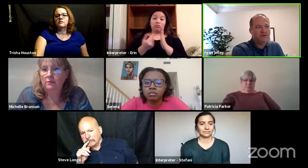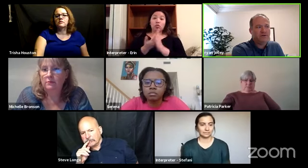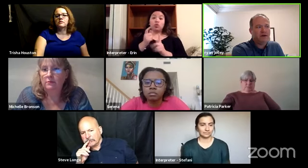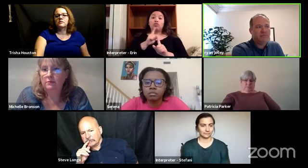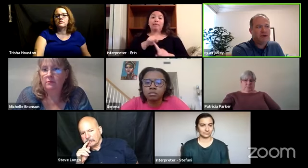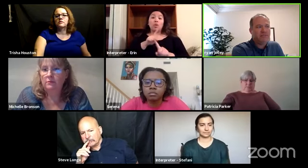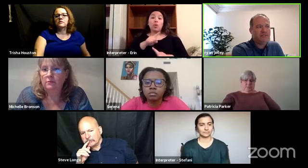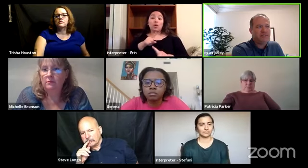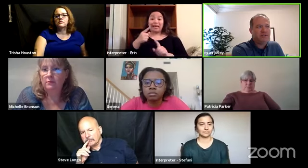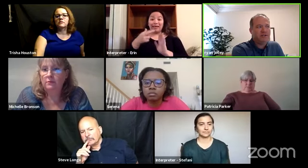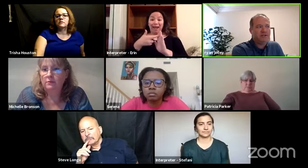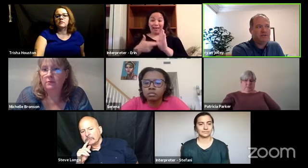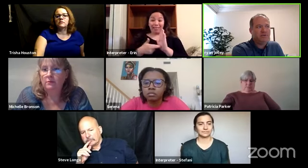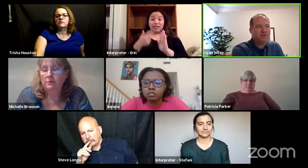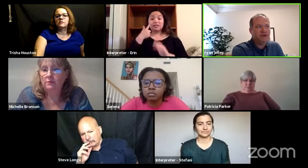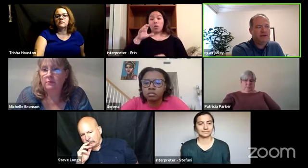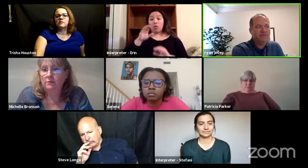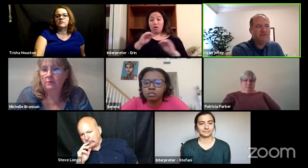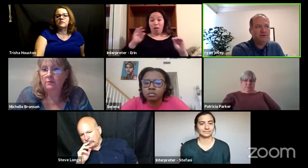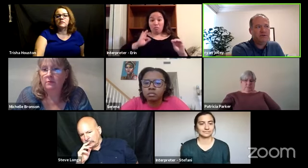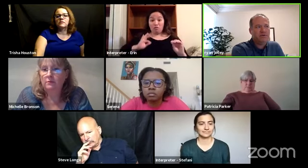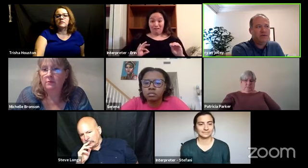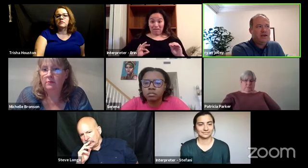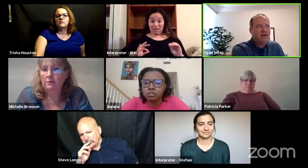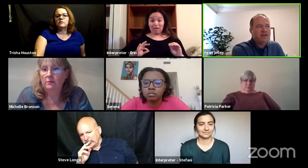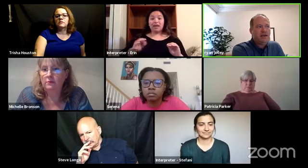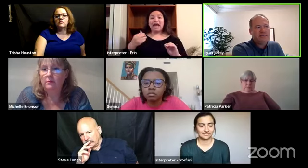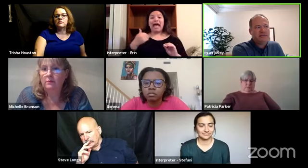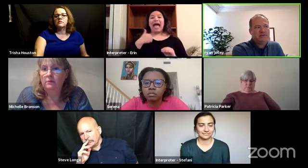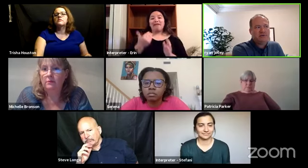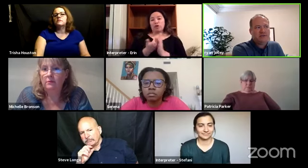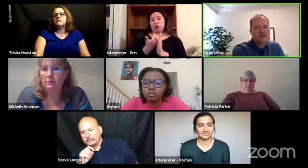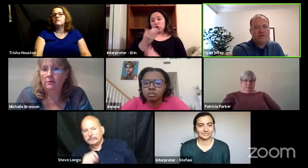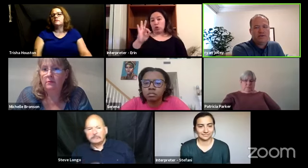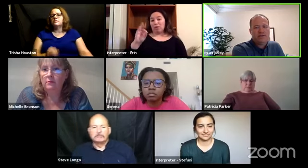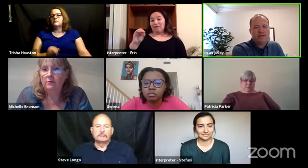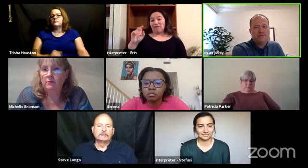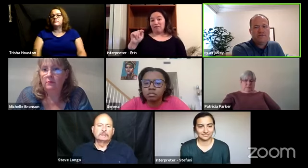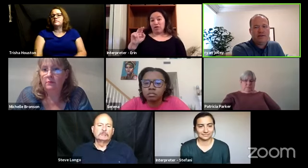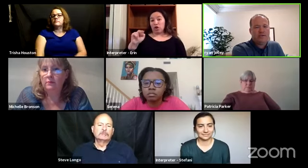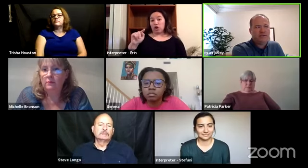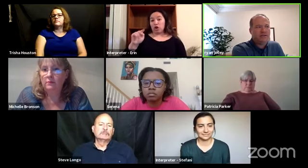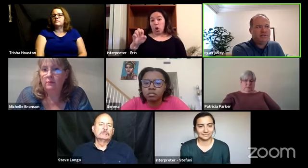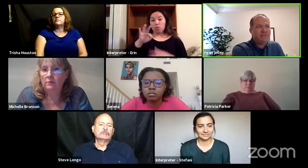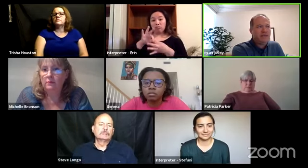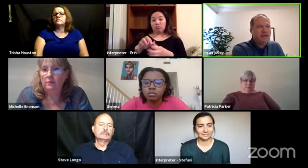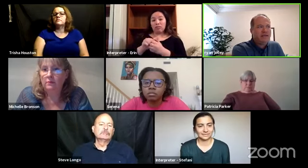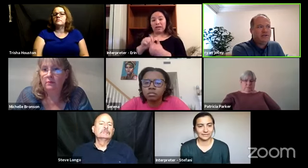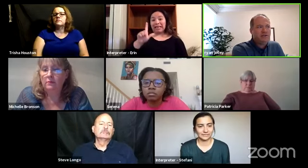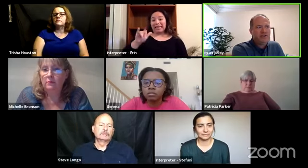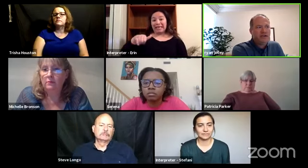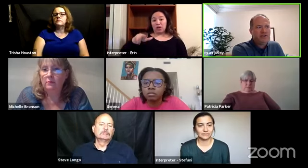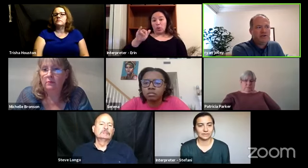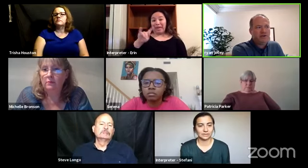for nonprofits, and there's a new footnote that has to do with liquidity and availability. These are looking at your